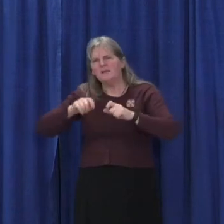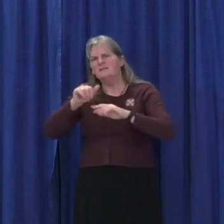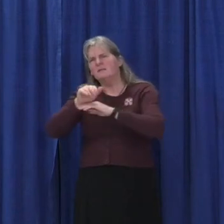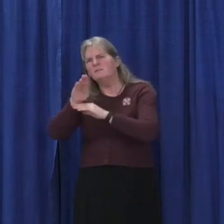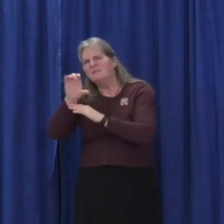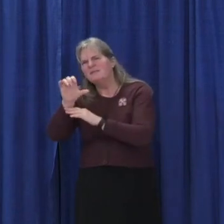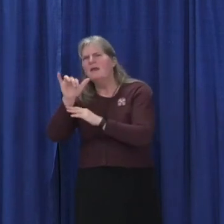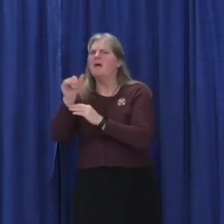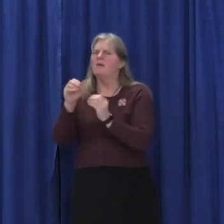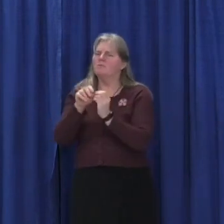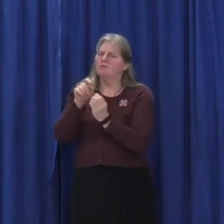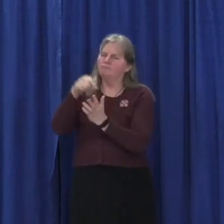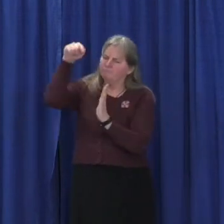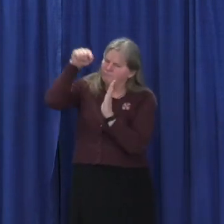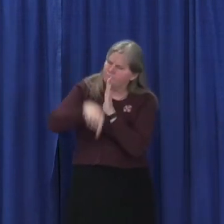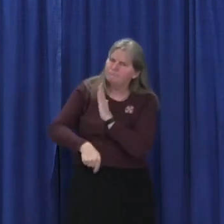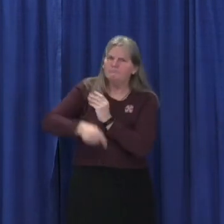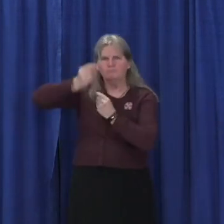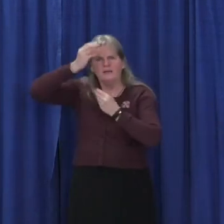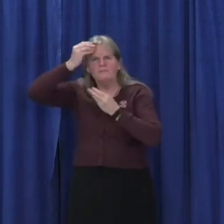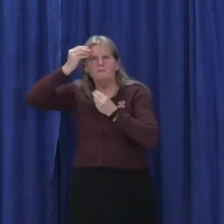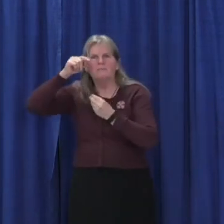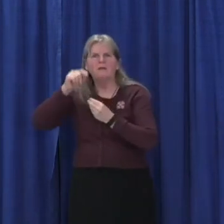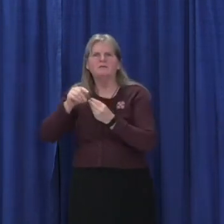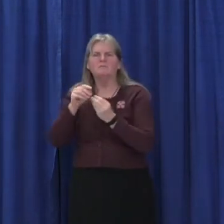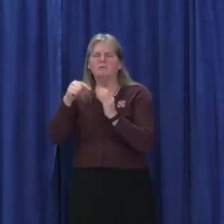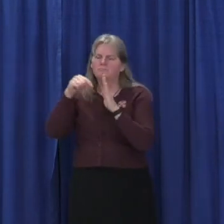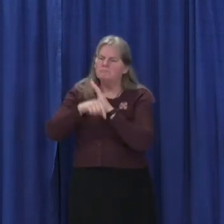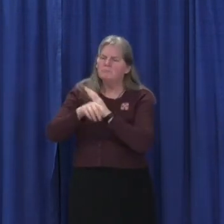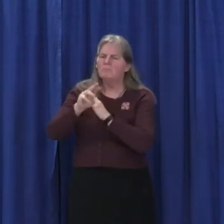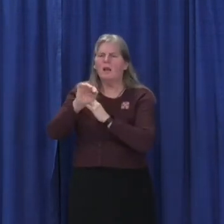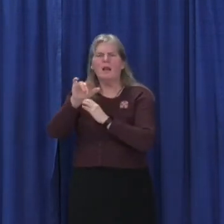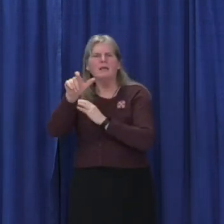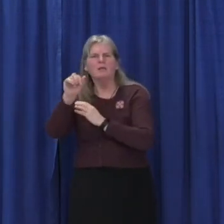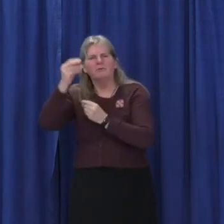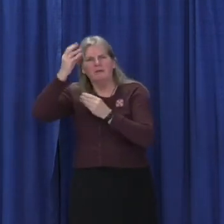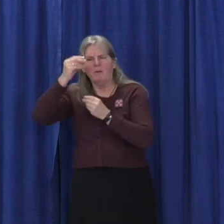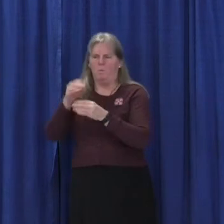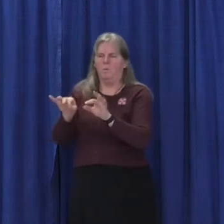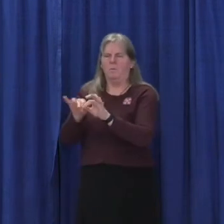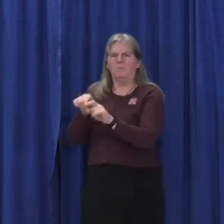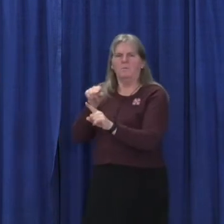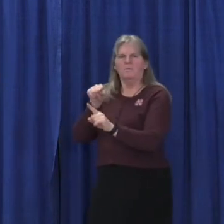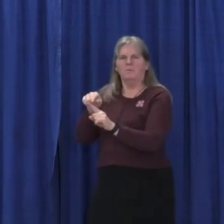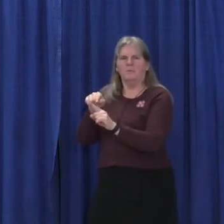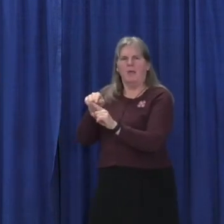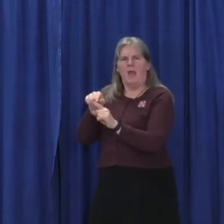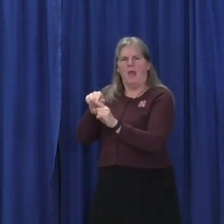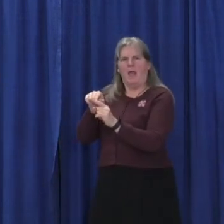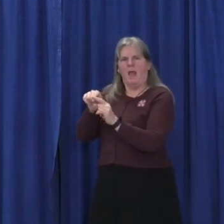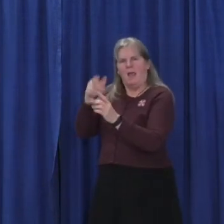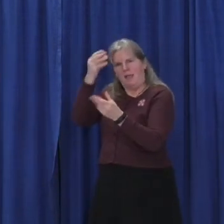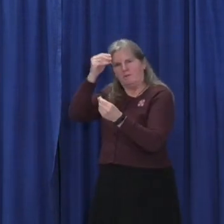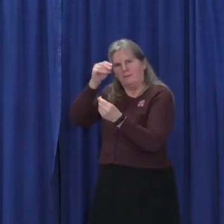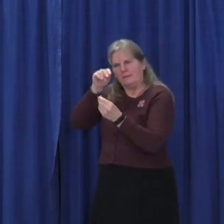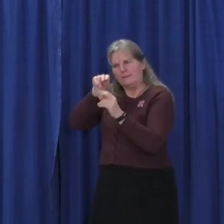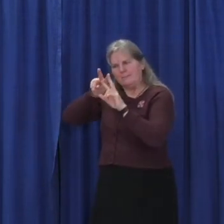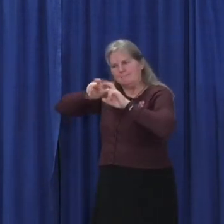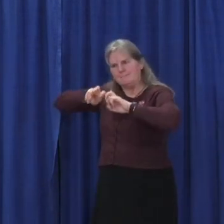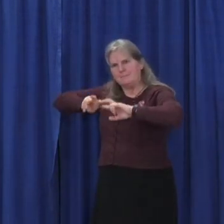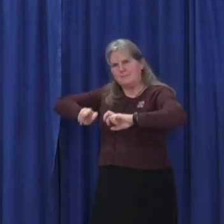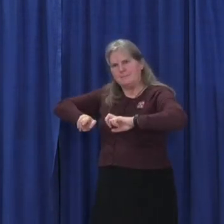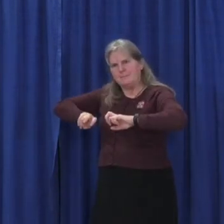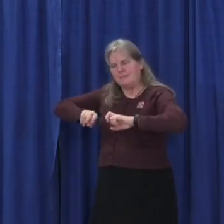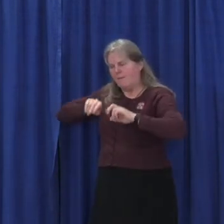that test is, that sample is, and this is really important right now as we track Omicron